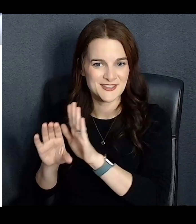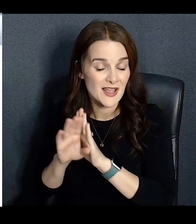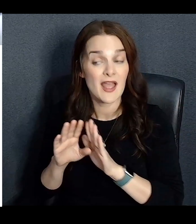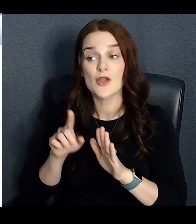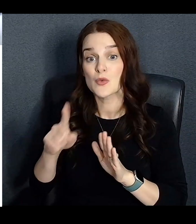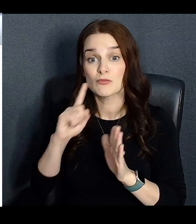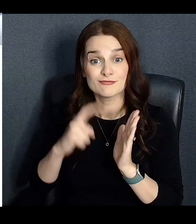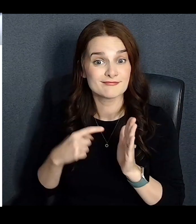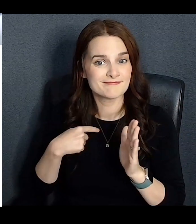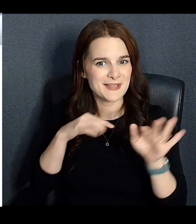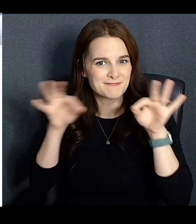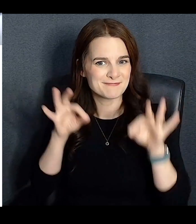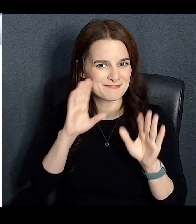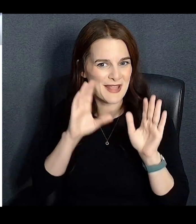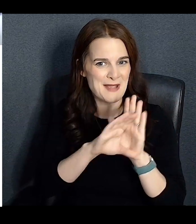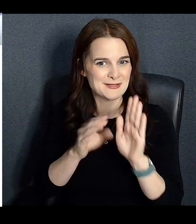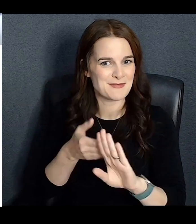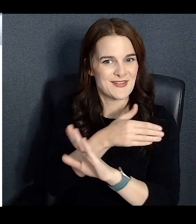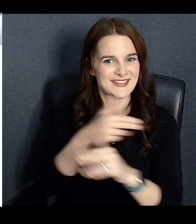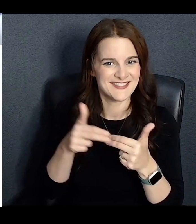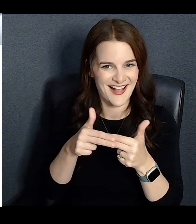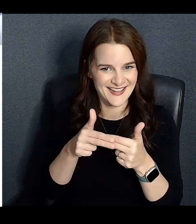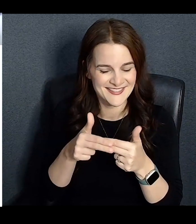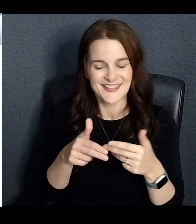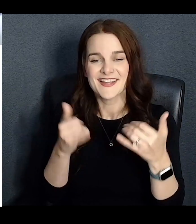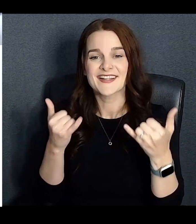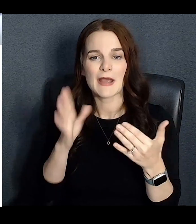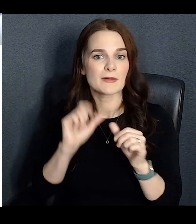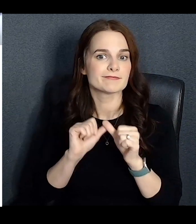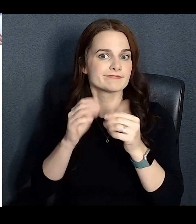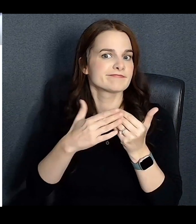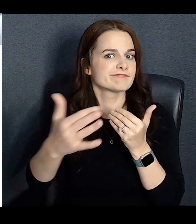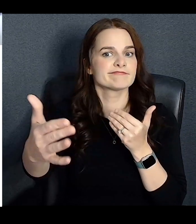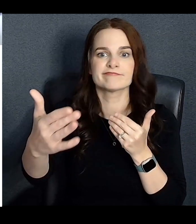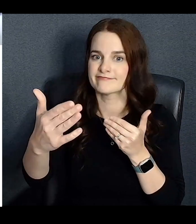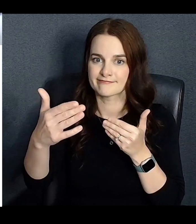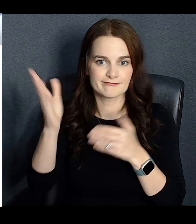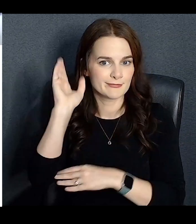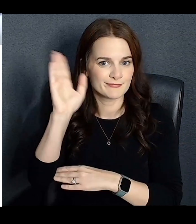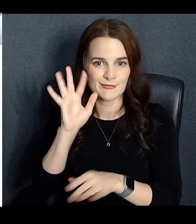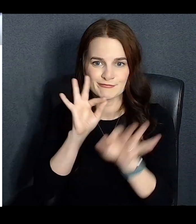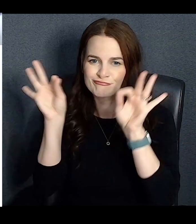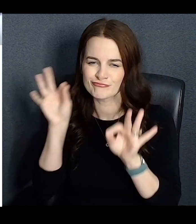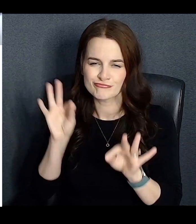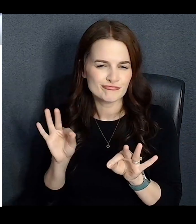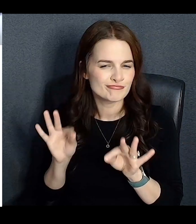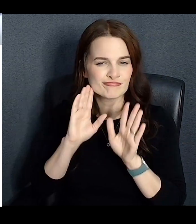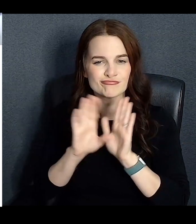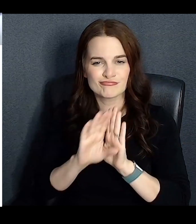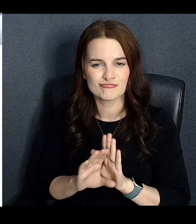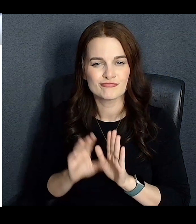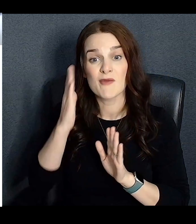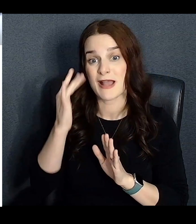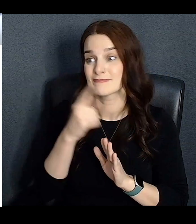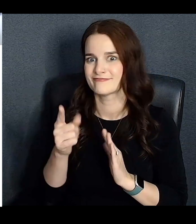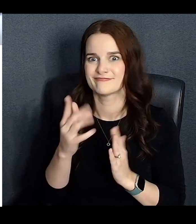images. So as you noticed, I described the images in the previous slide. We're going to be describing the images throughout this presentation to